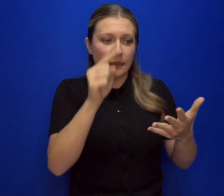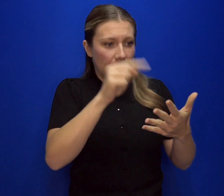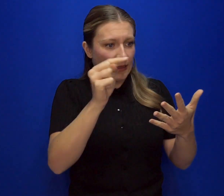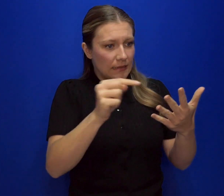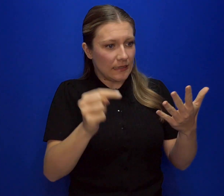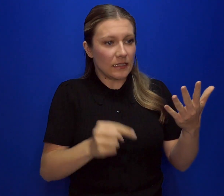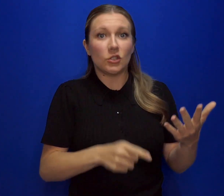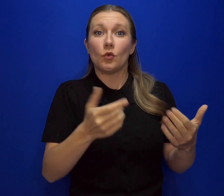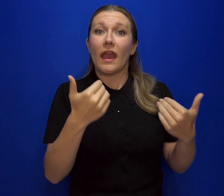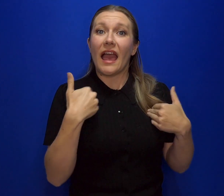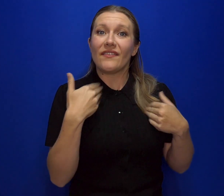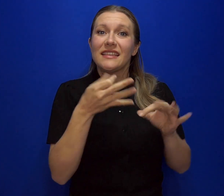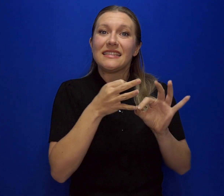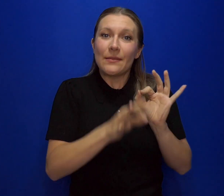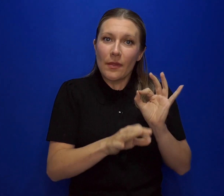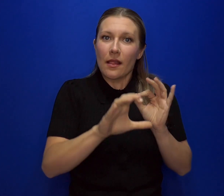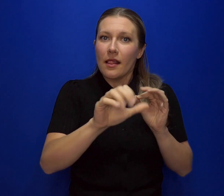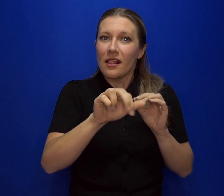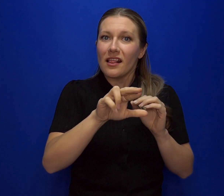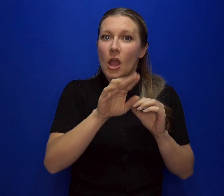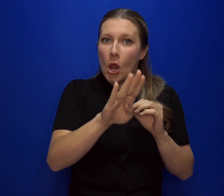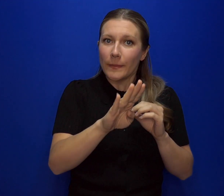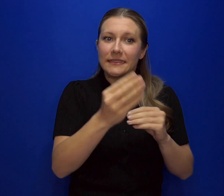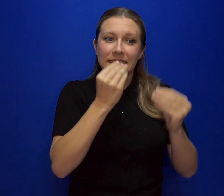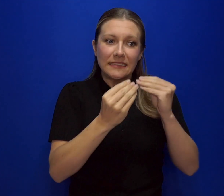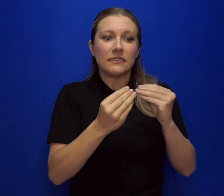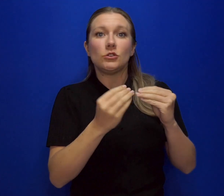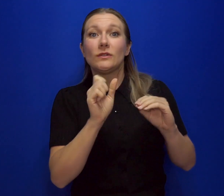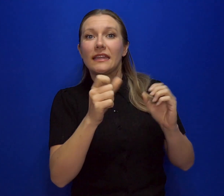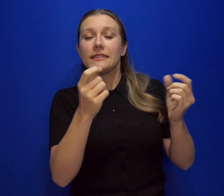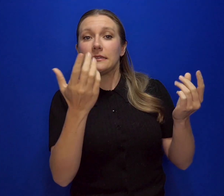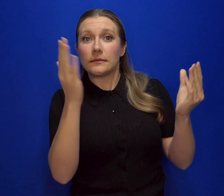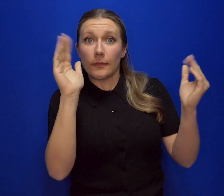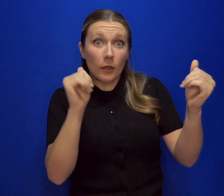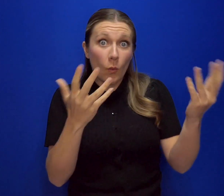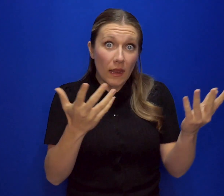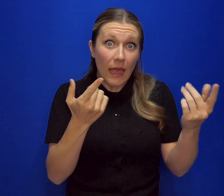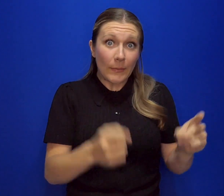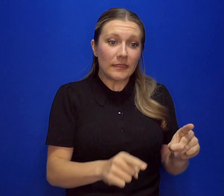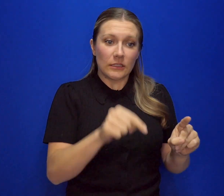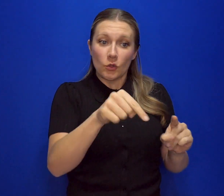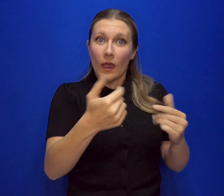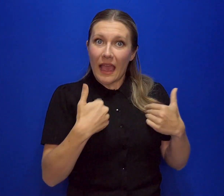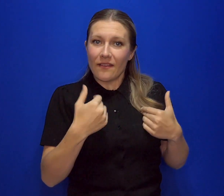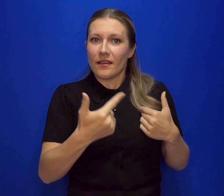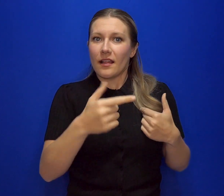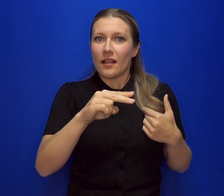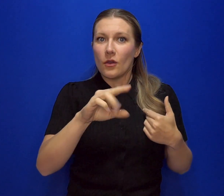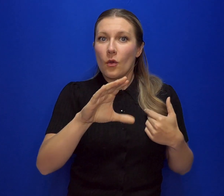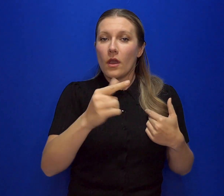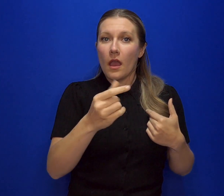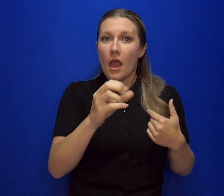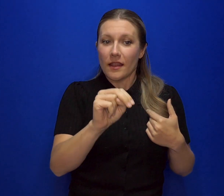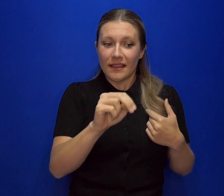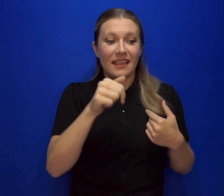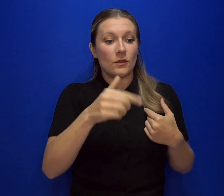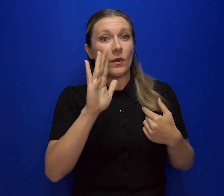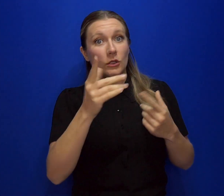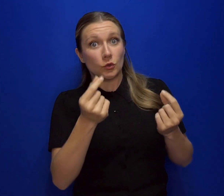have. You've got simple carbohydrate. This is what you can expect it to do. Mm-hmm. You've got glucagon. This is what you can expect that it's going to do for